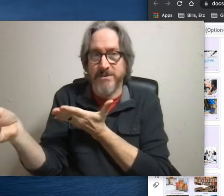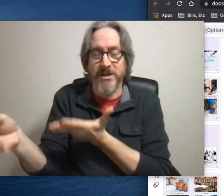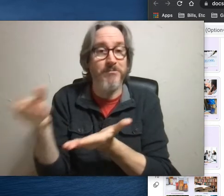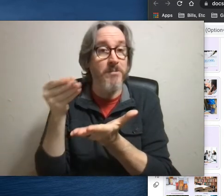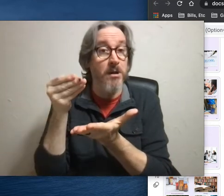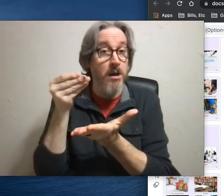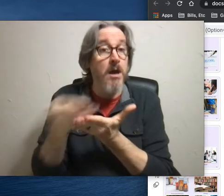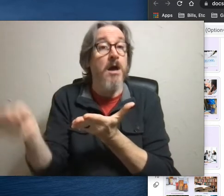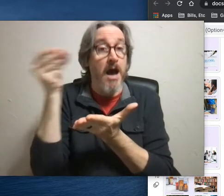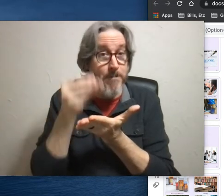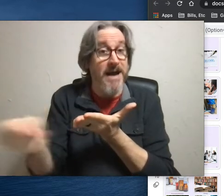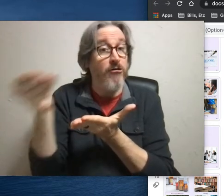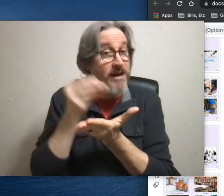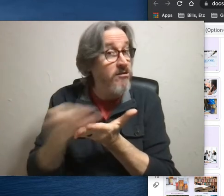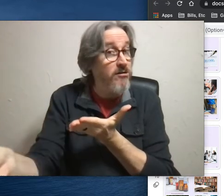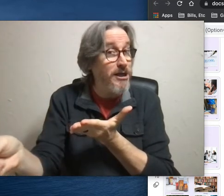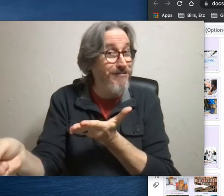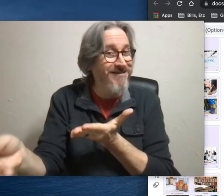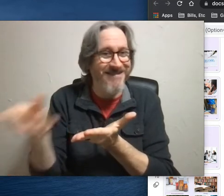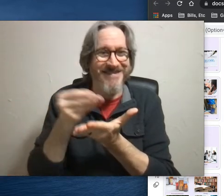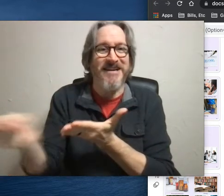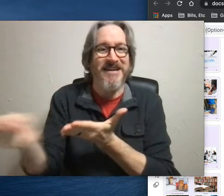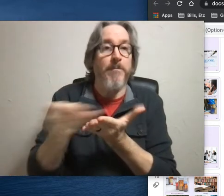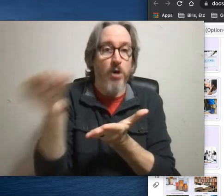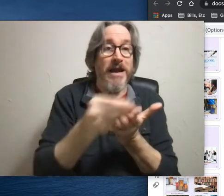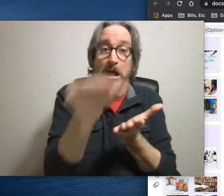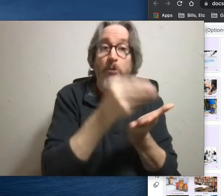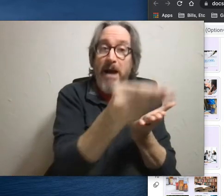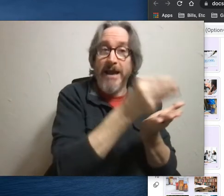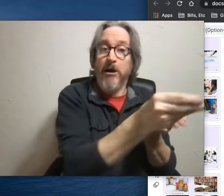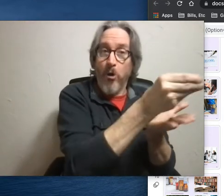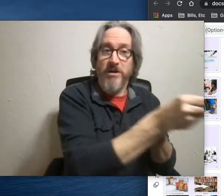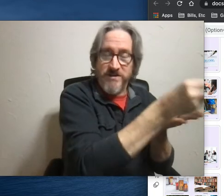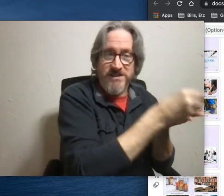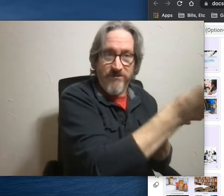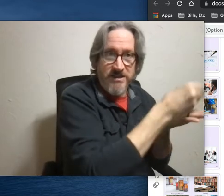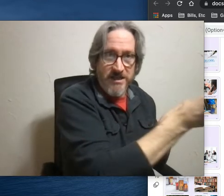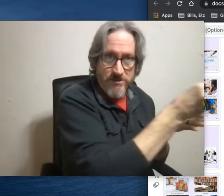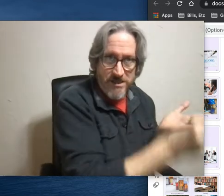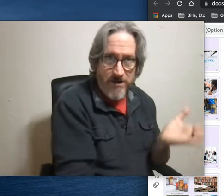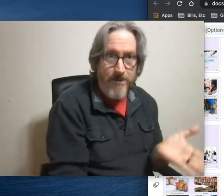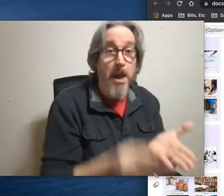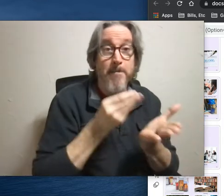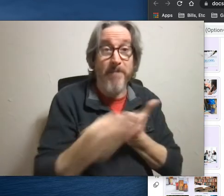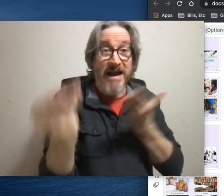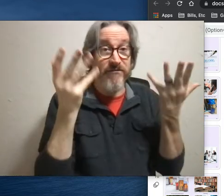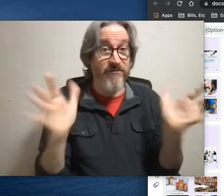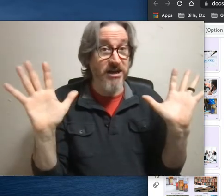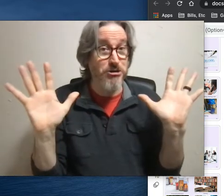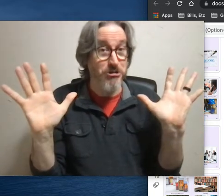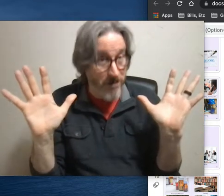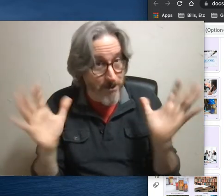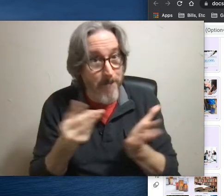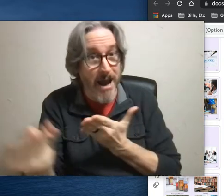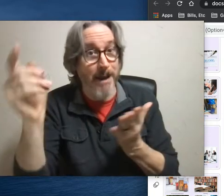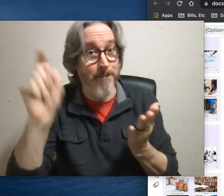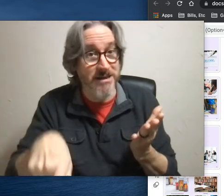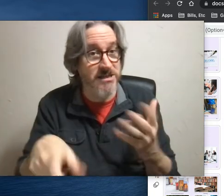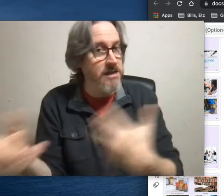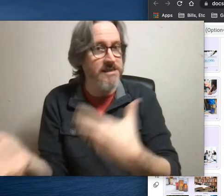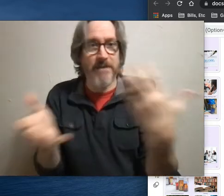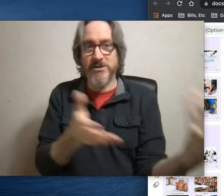buy something. I buy it regularly. I'm going out buying a whole bunch of stuff continuously, right? Buy finish, right?